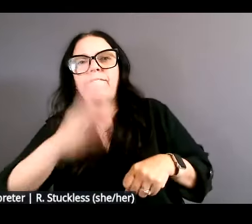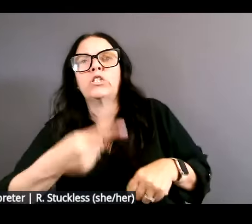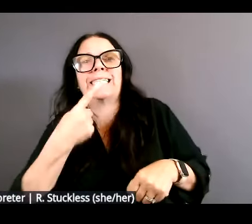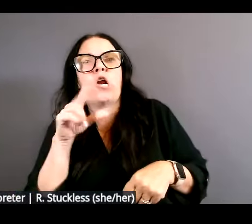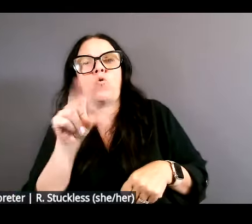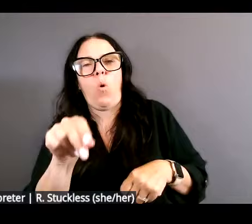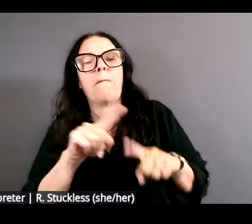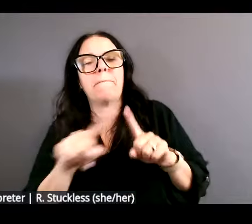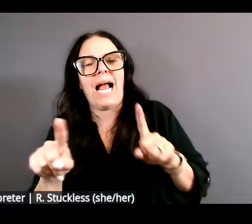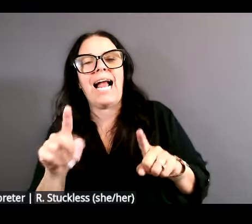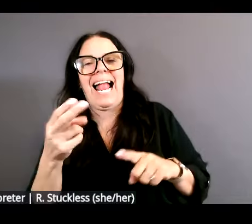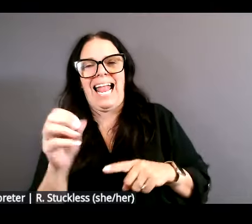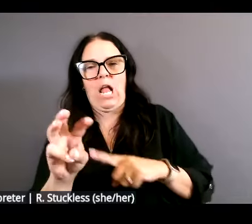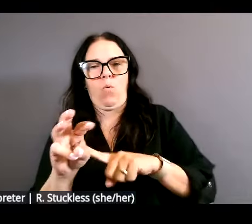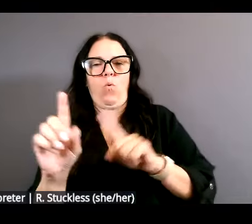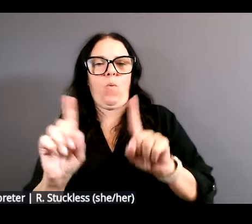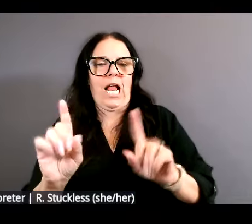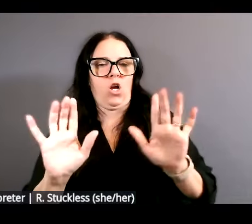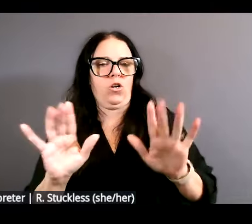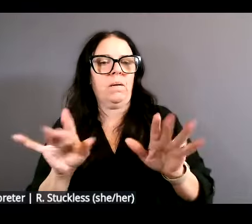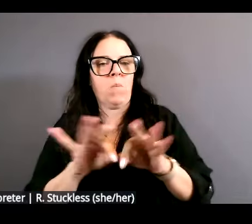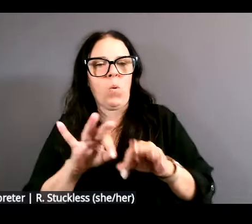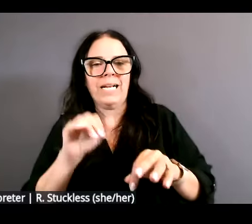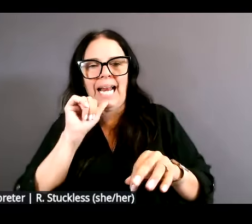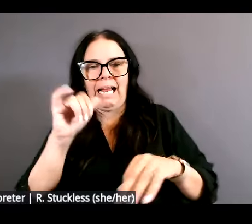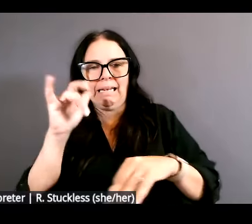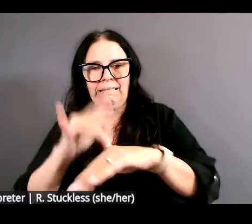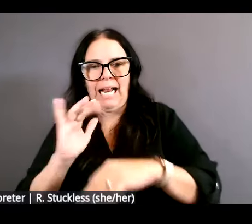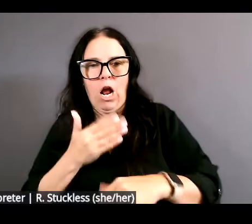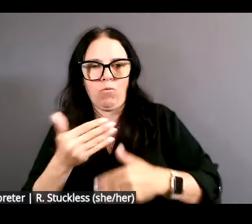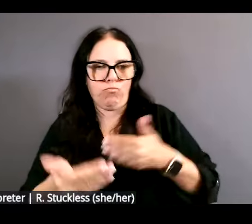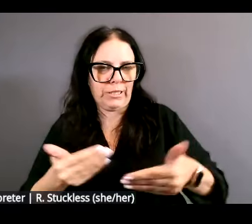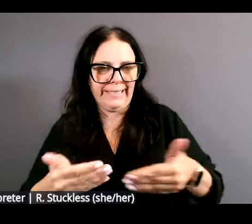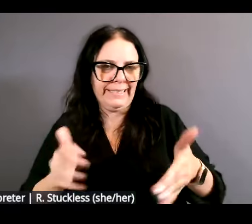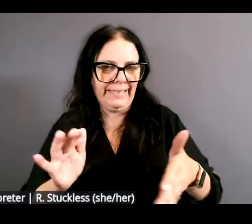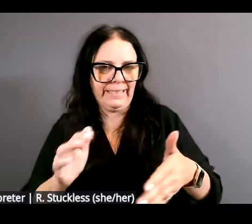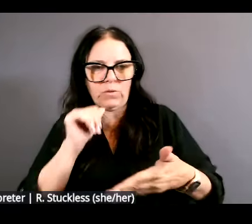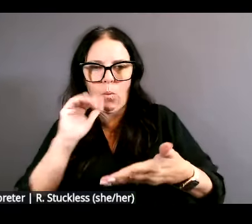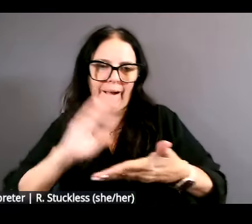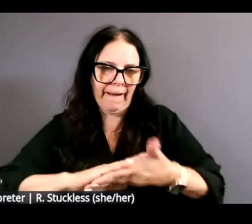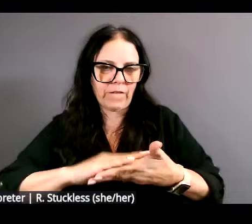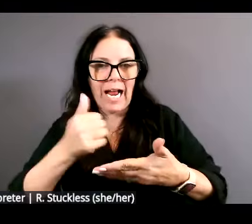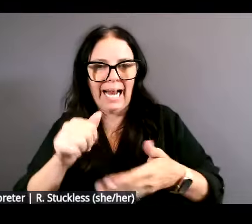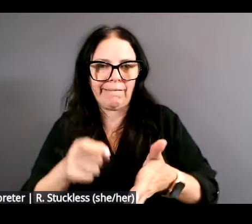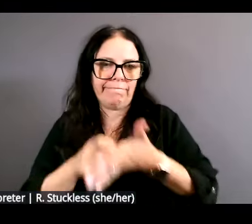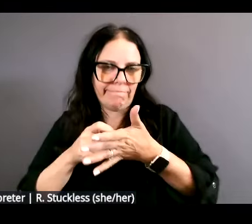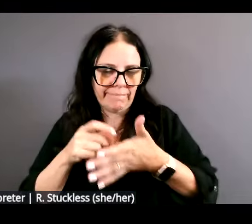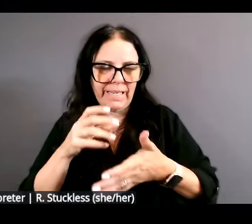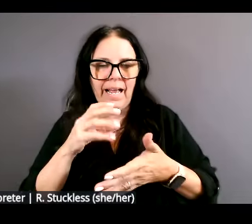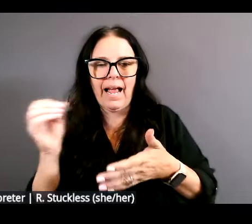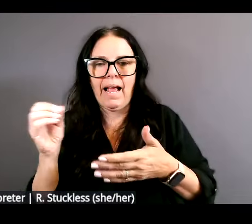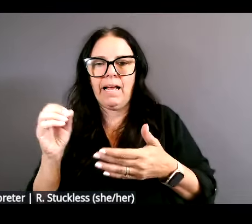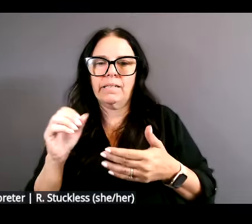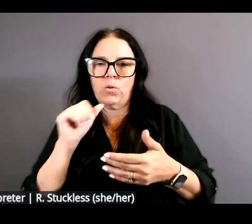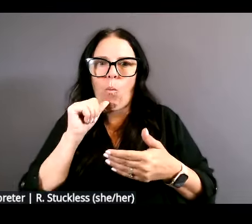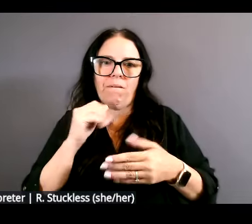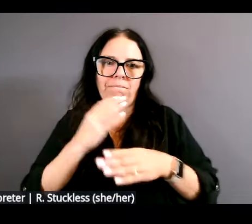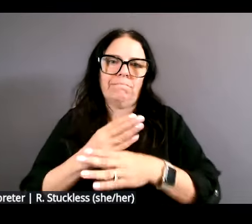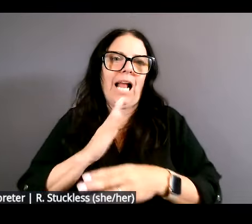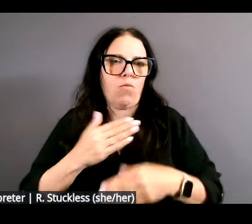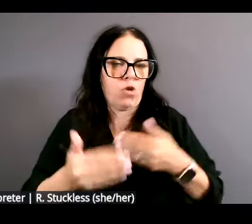Like I said, we would just always ask that you stay out of our processing way and you don't cover up a mandatory element. So for those reasons.